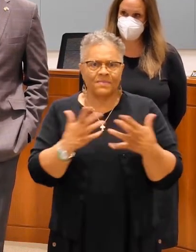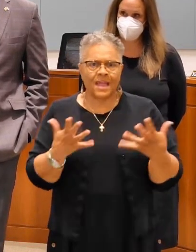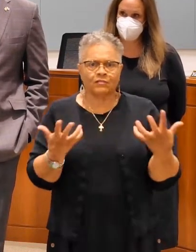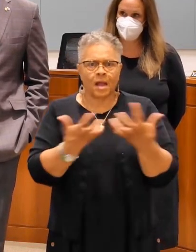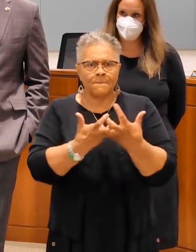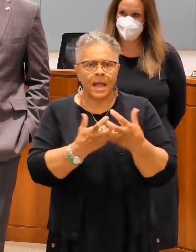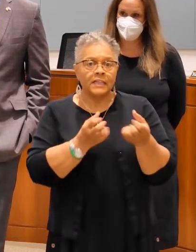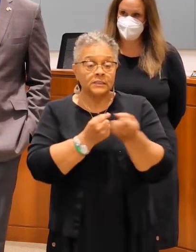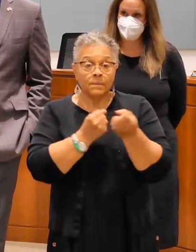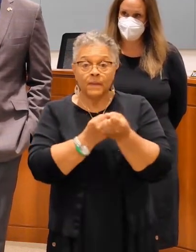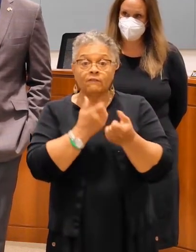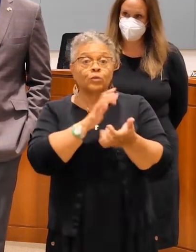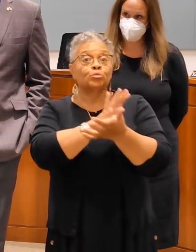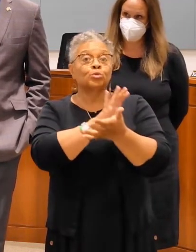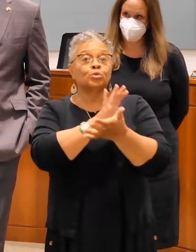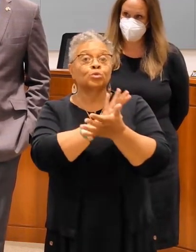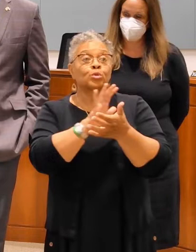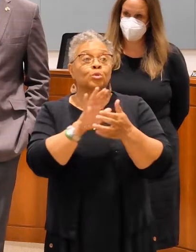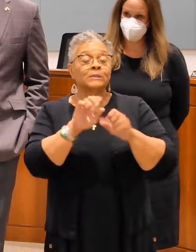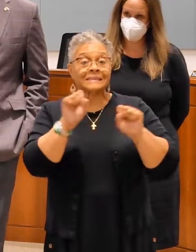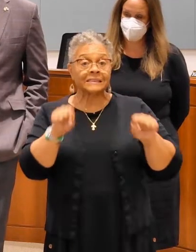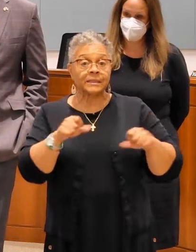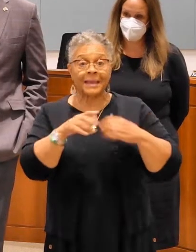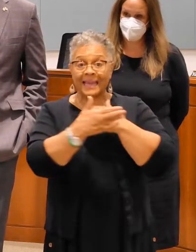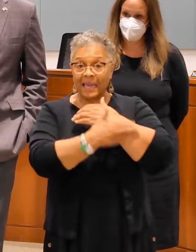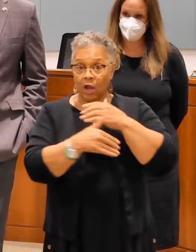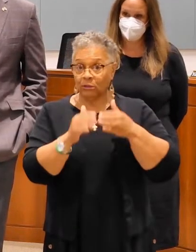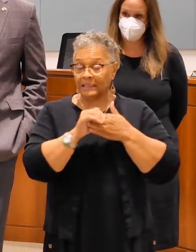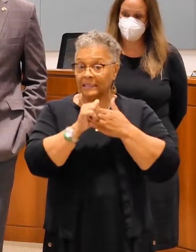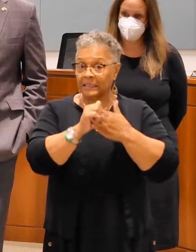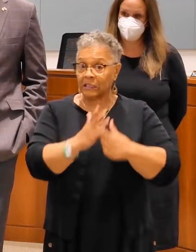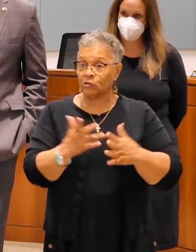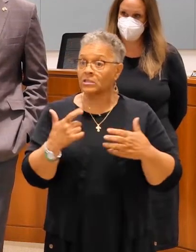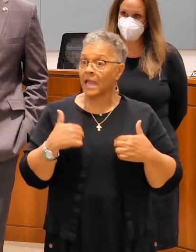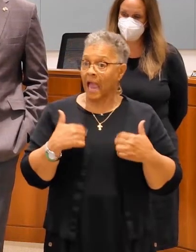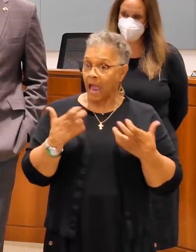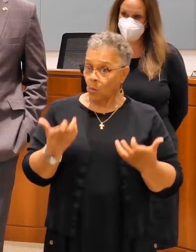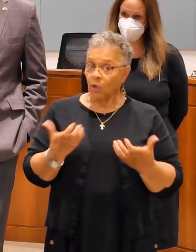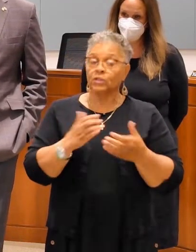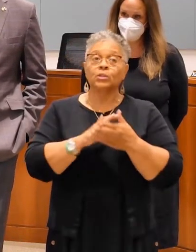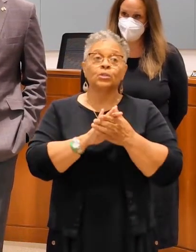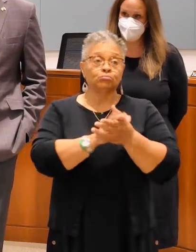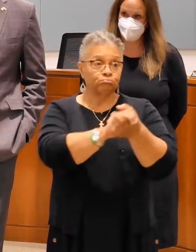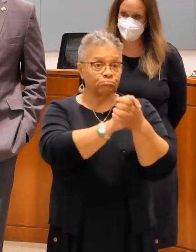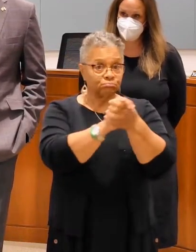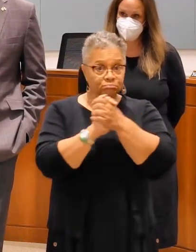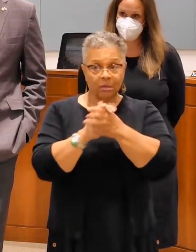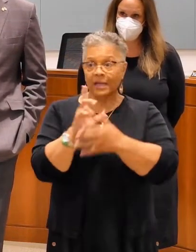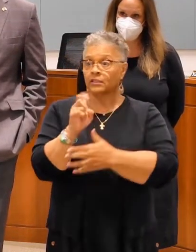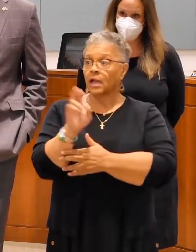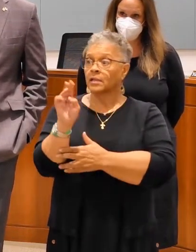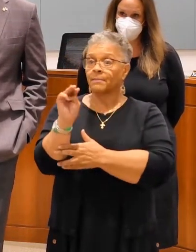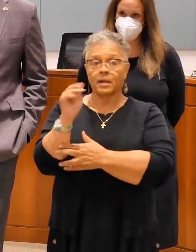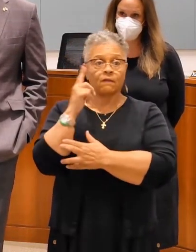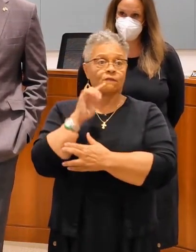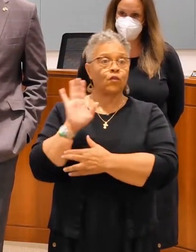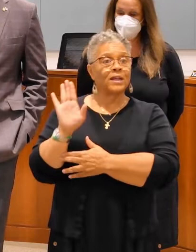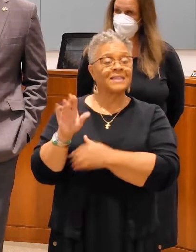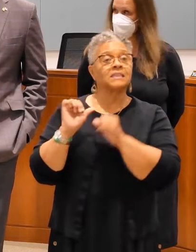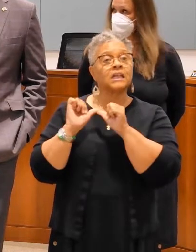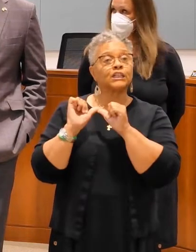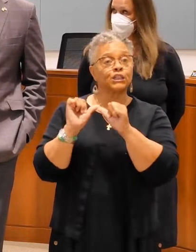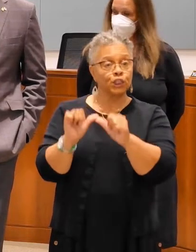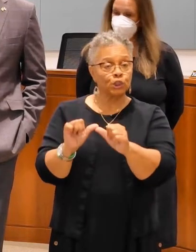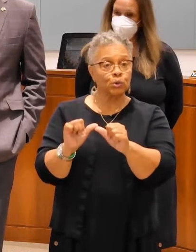from our school system and our county leaders. I want to congratulate Dr. Marano for his